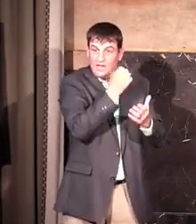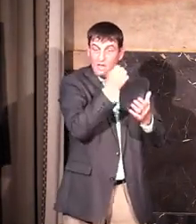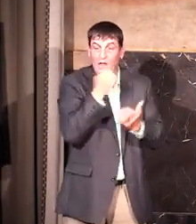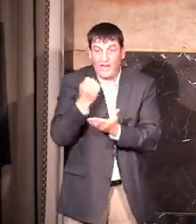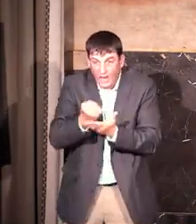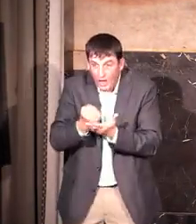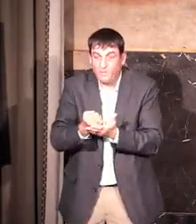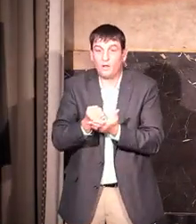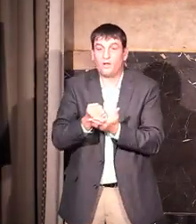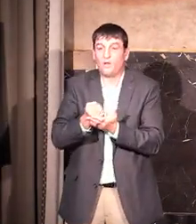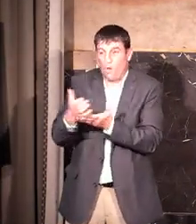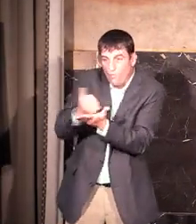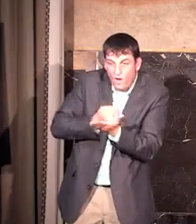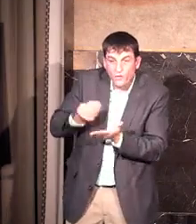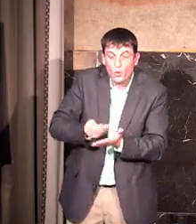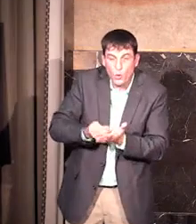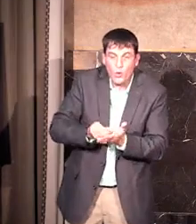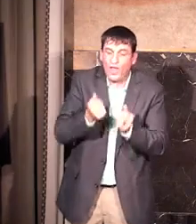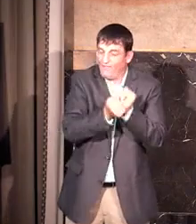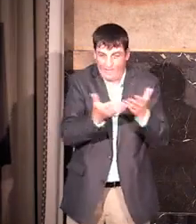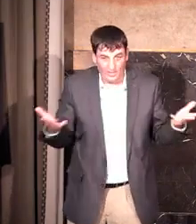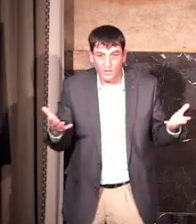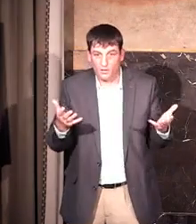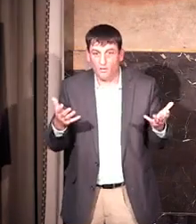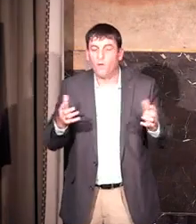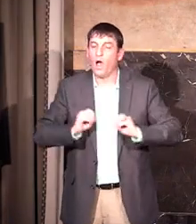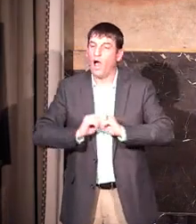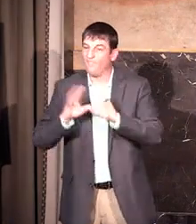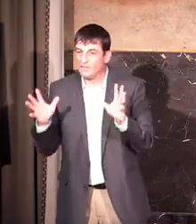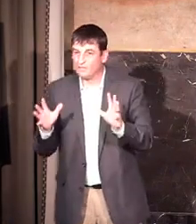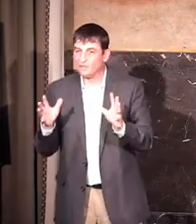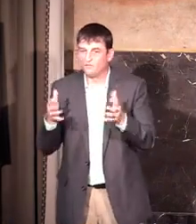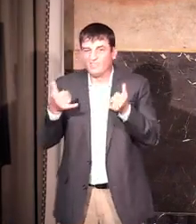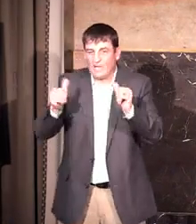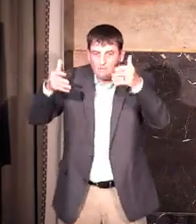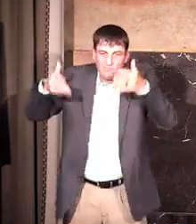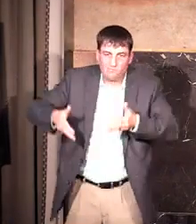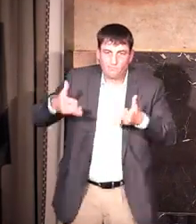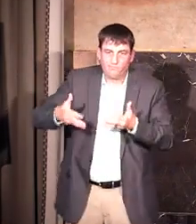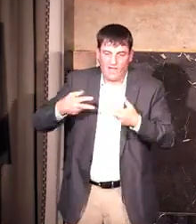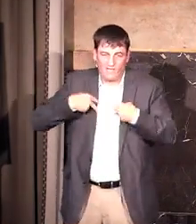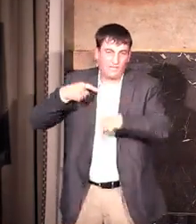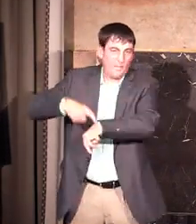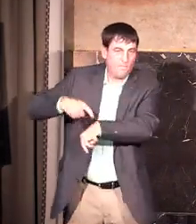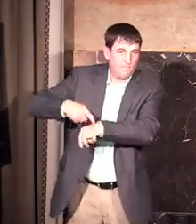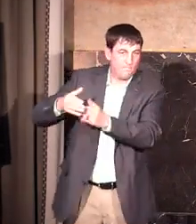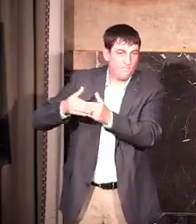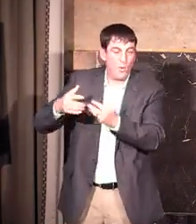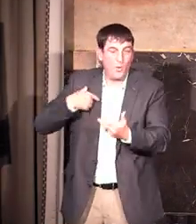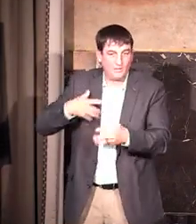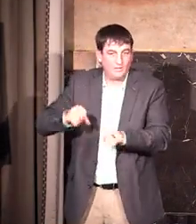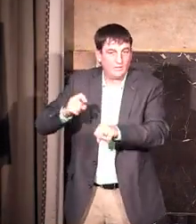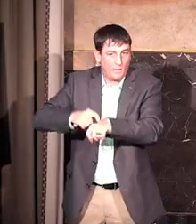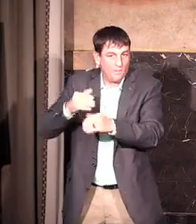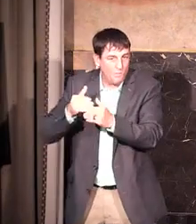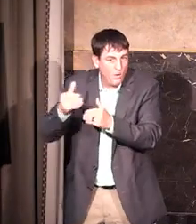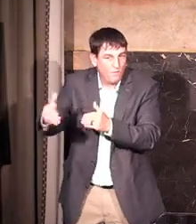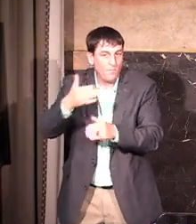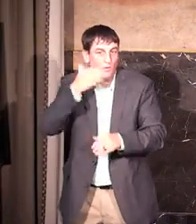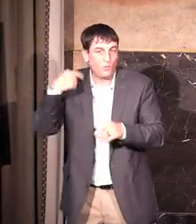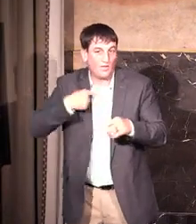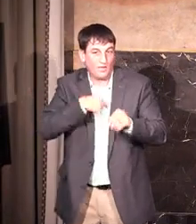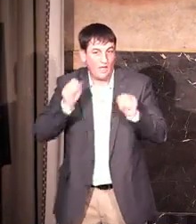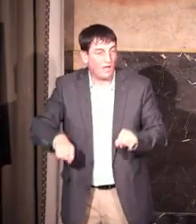forth. But obviously we have a ways to go, but we're gonna move forward as best we can. Yes, sir.